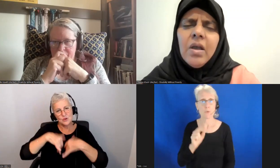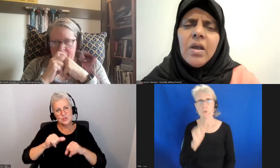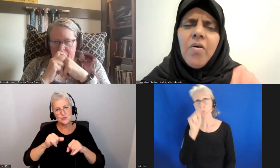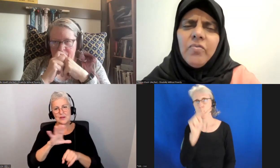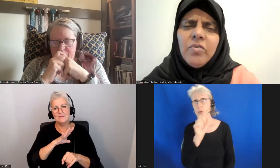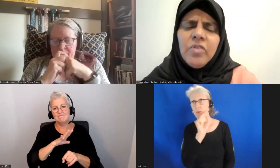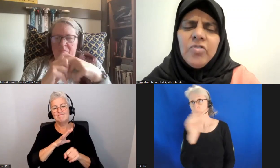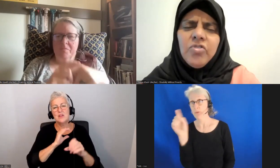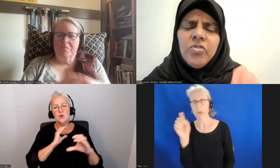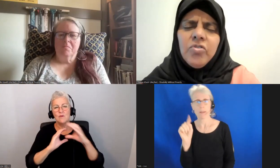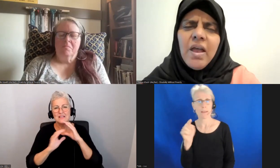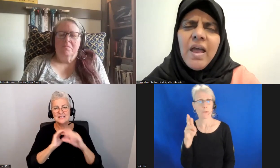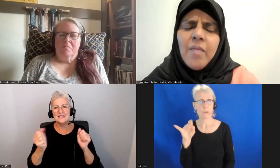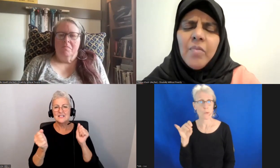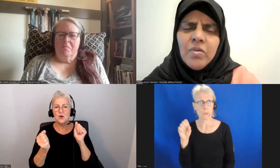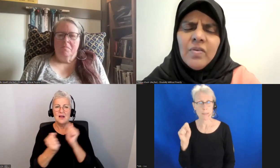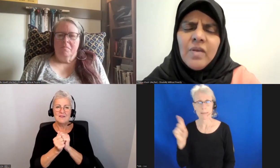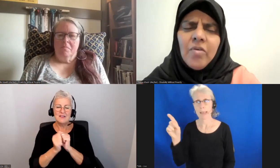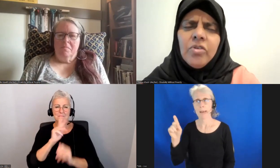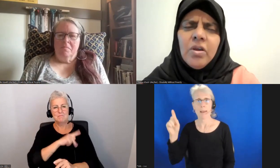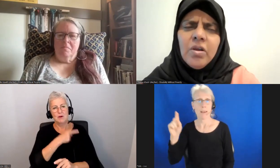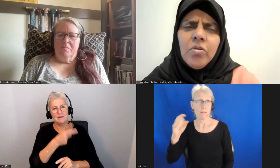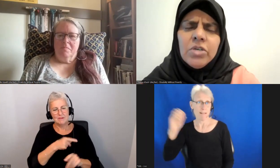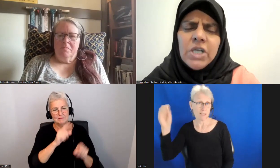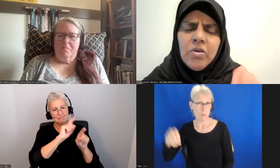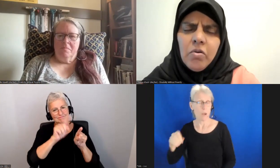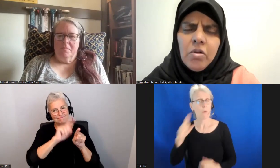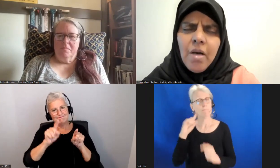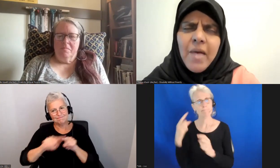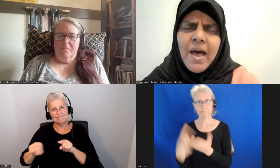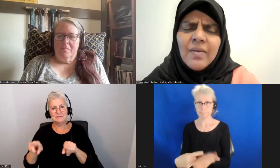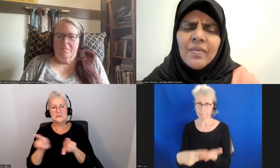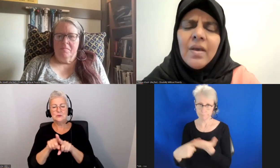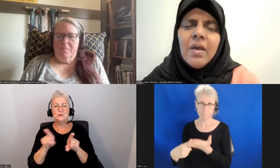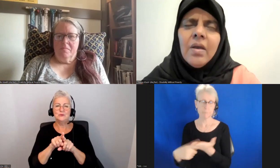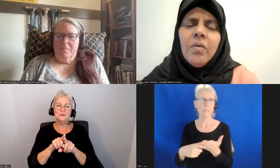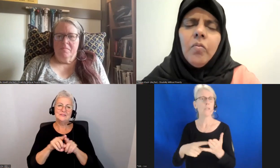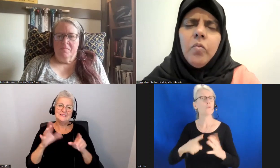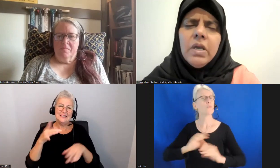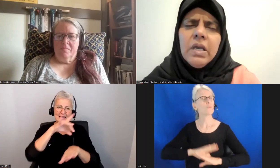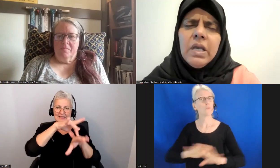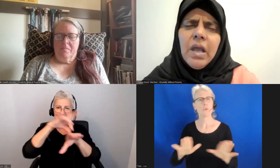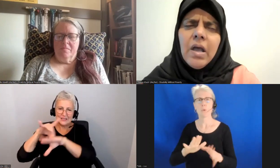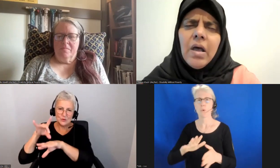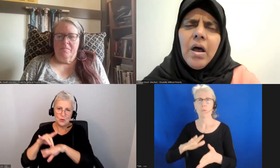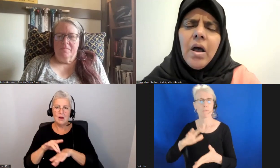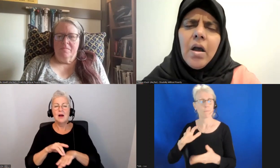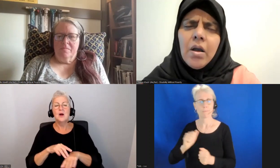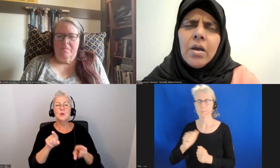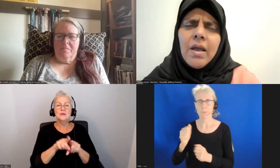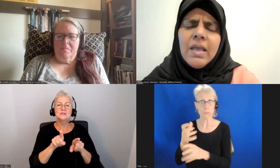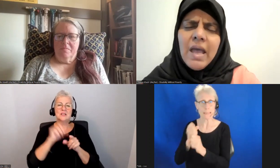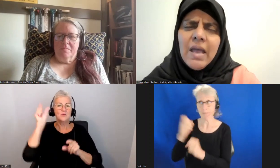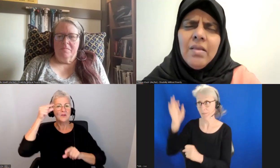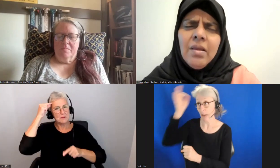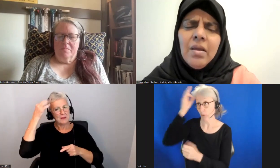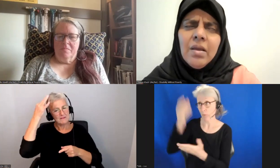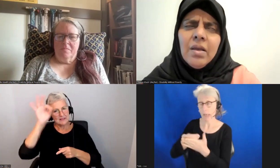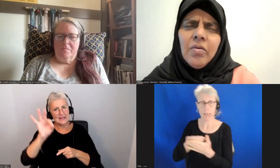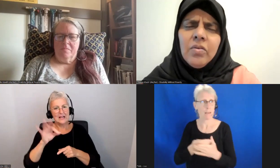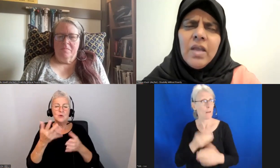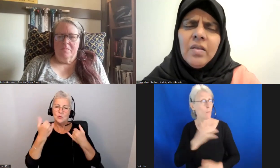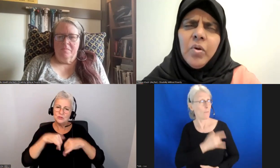having conversations to hammer this out, to negotiate no clawbacks. We are,